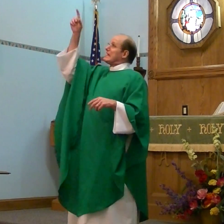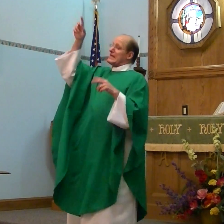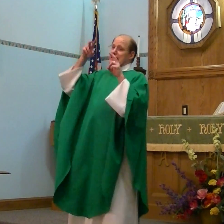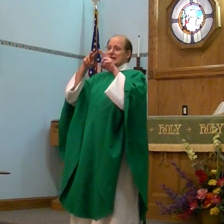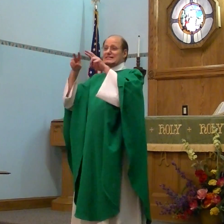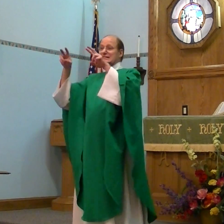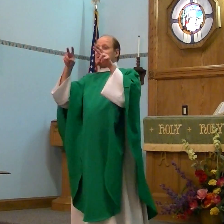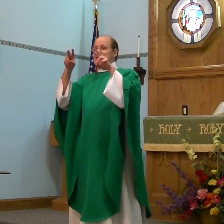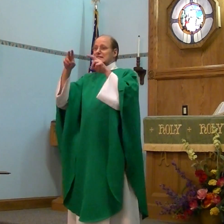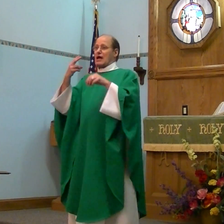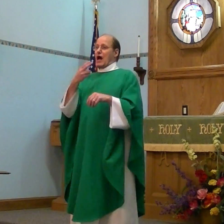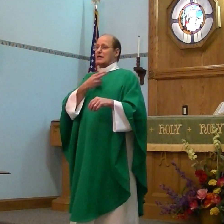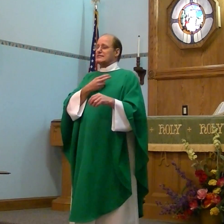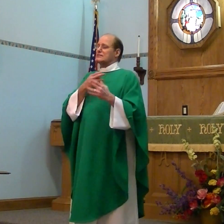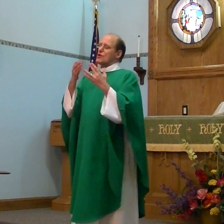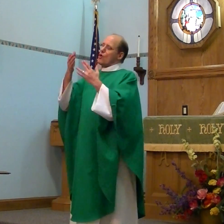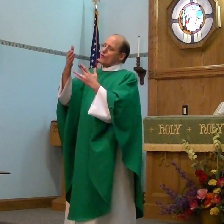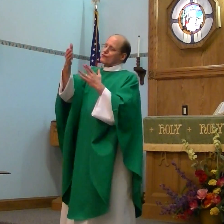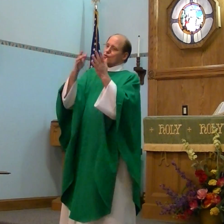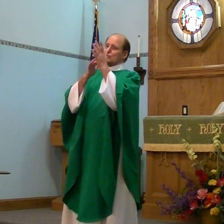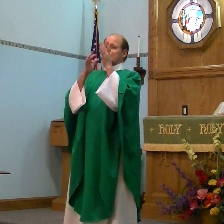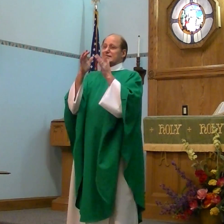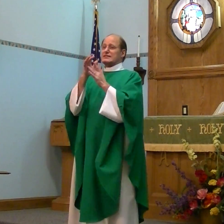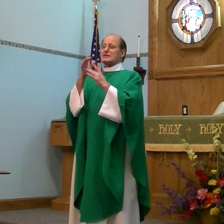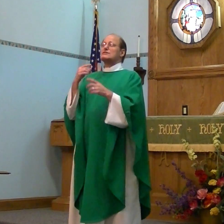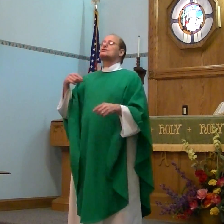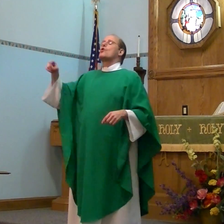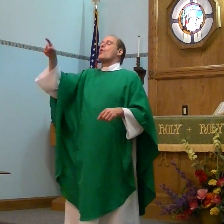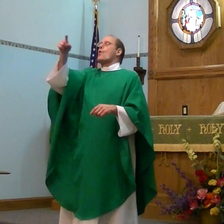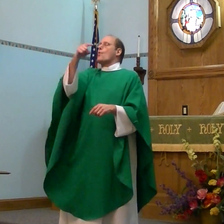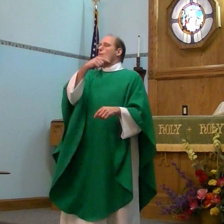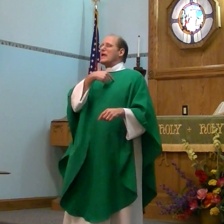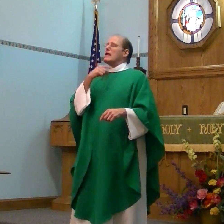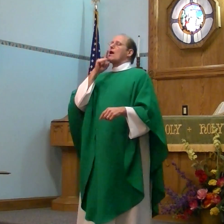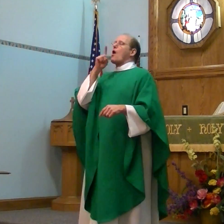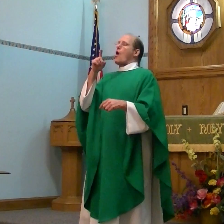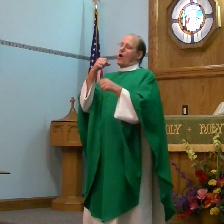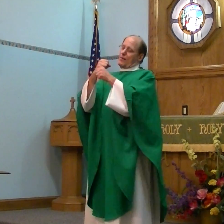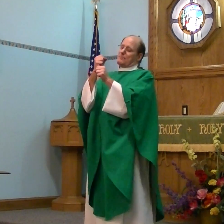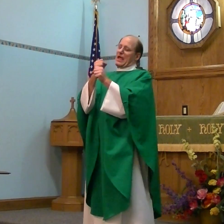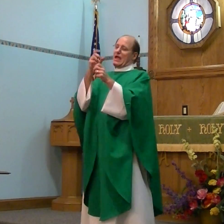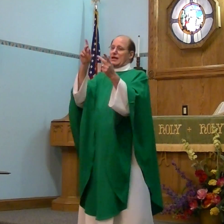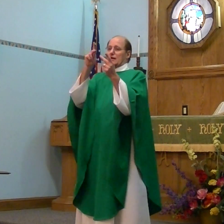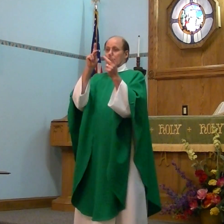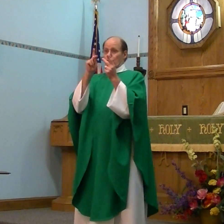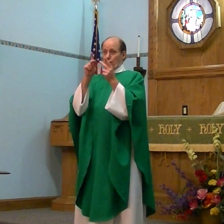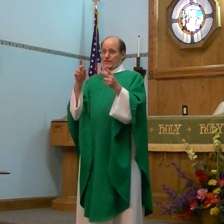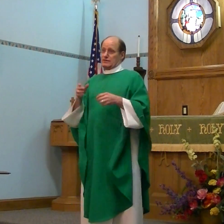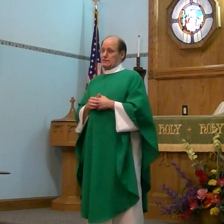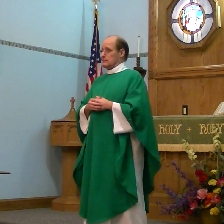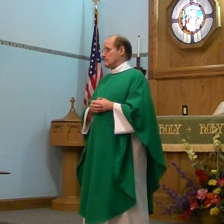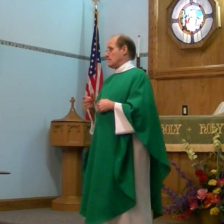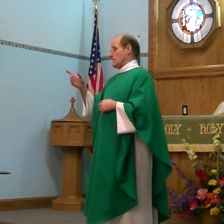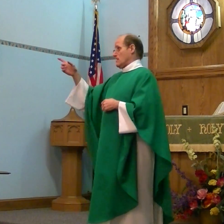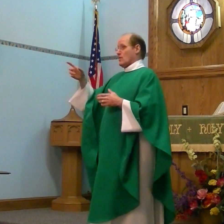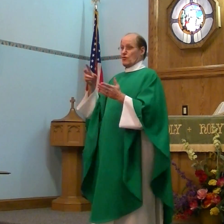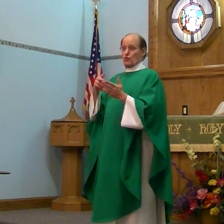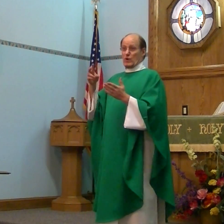He sees us through Jesus, we are made perfect. The